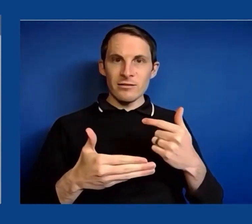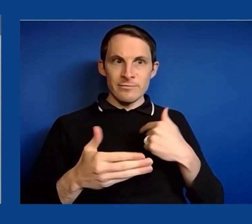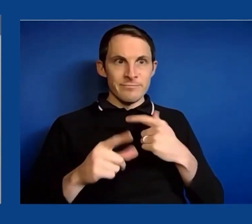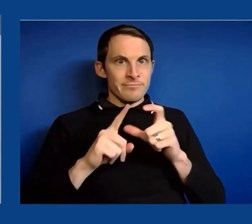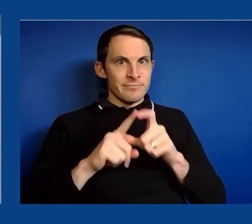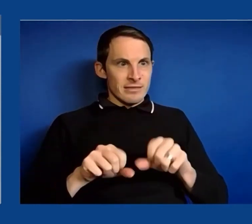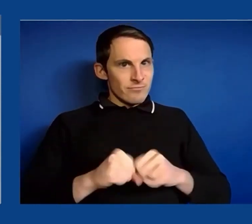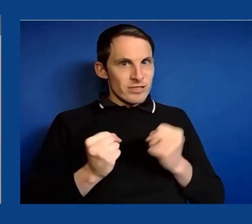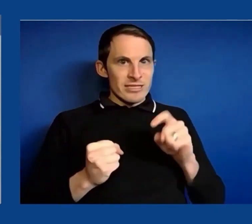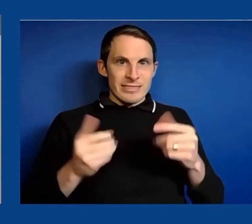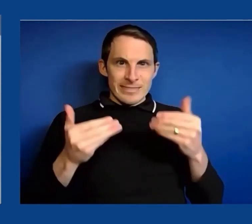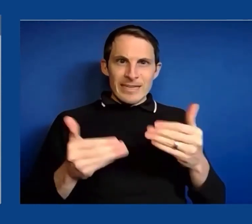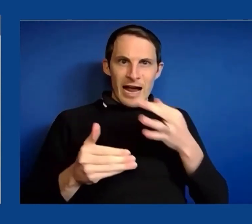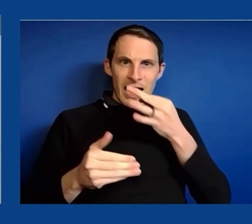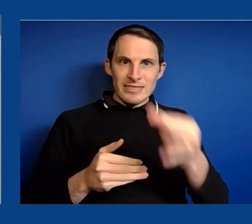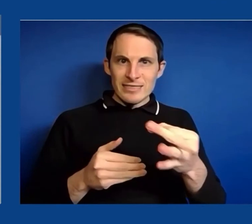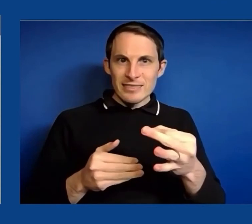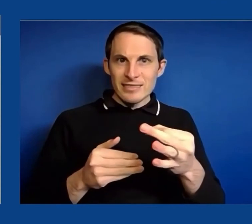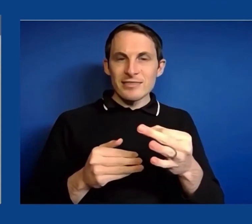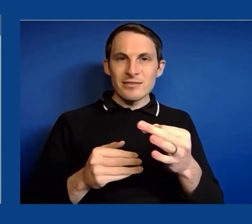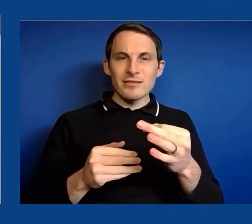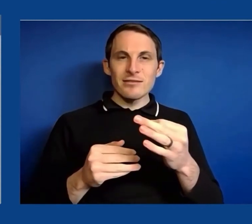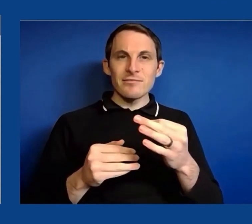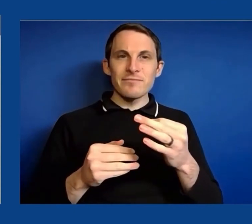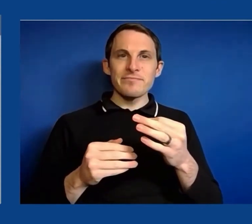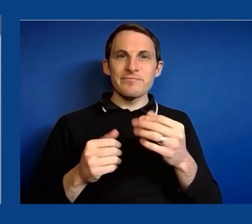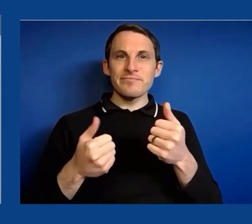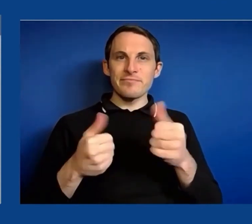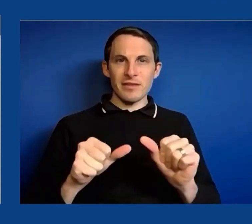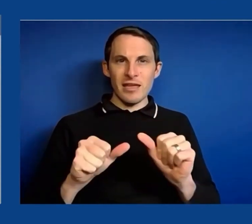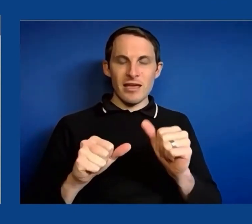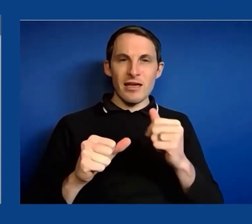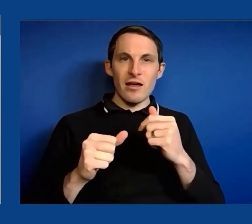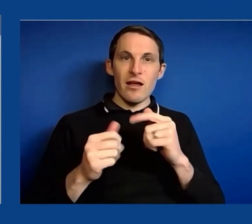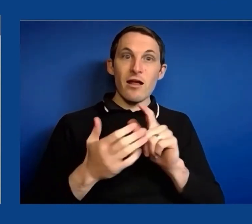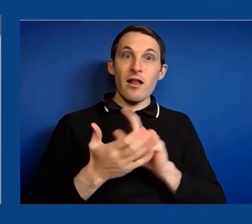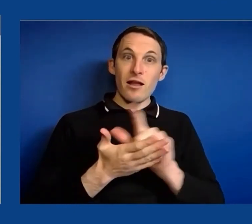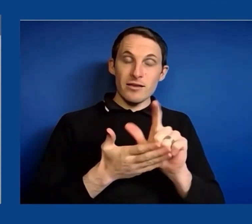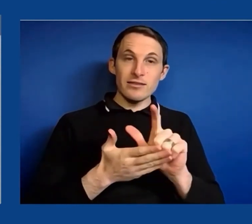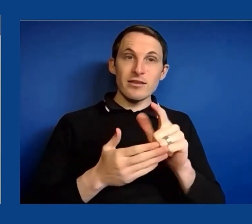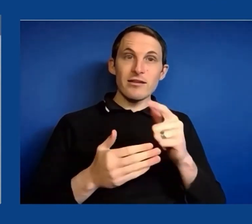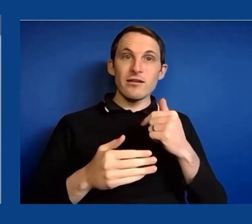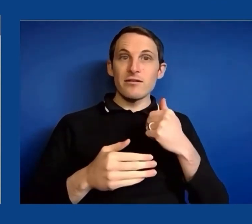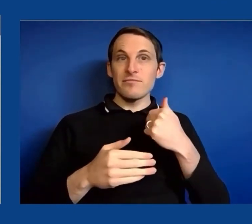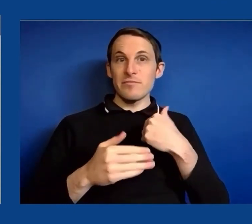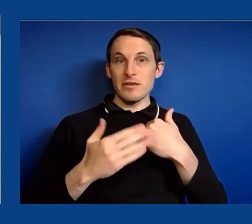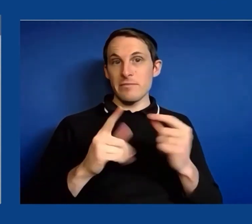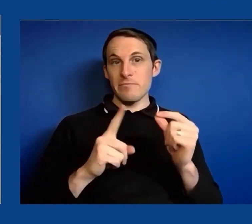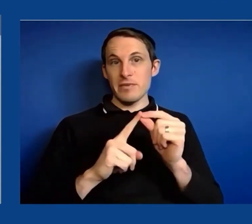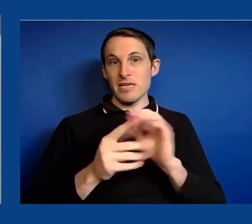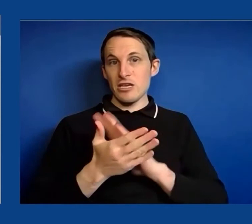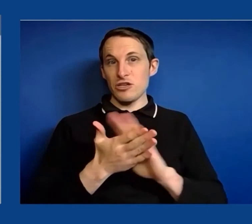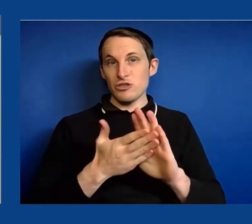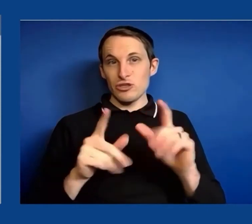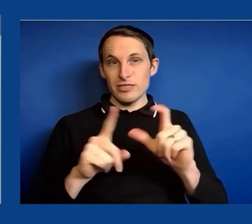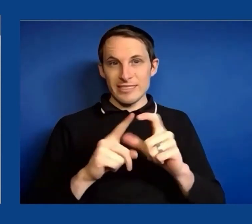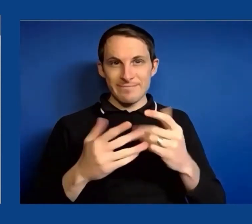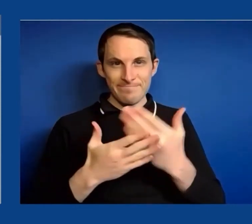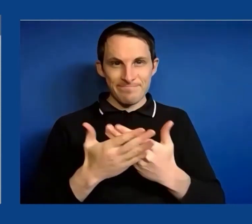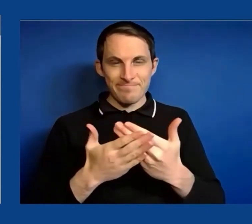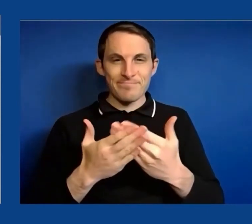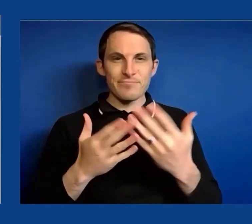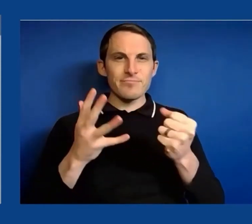learning process is. And then it was about, when I was doing that PhD, it was a lot of drawing